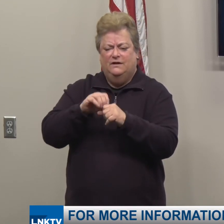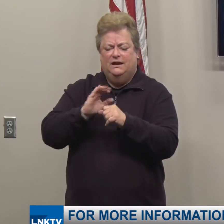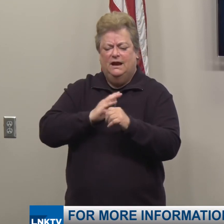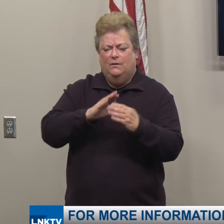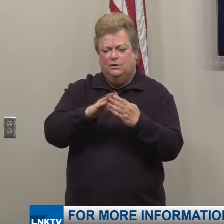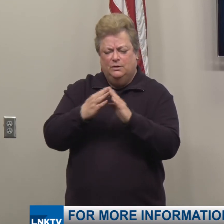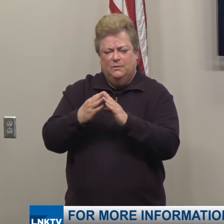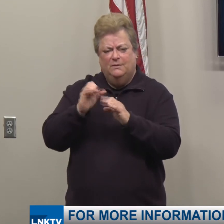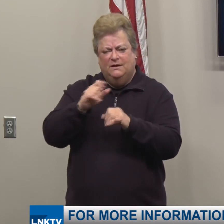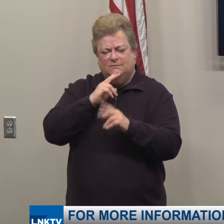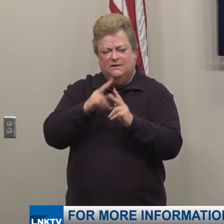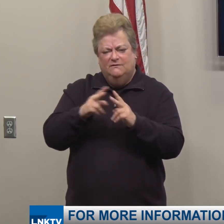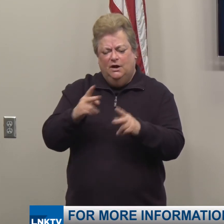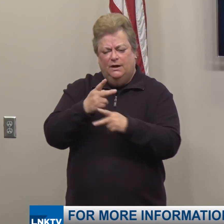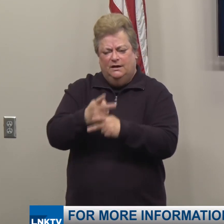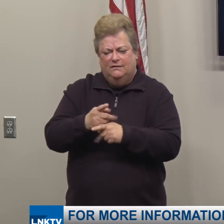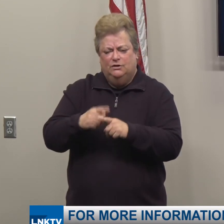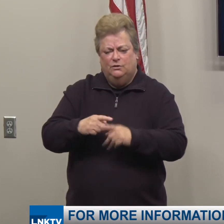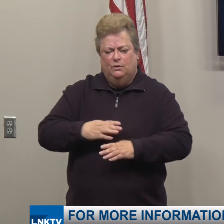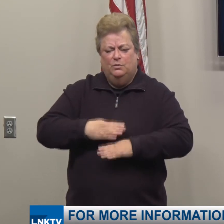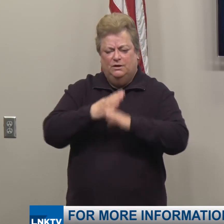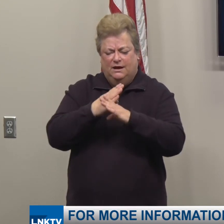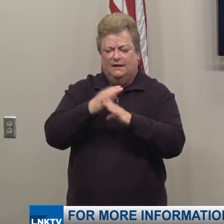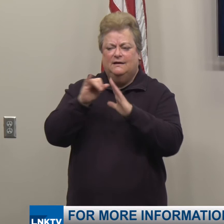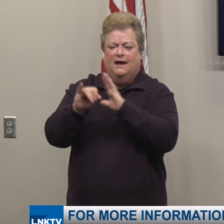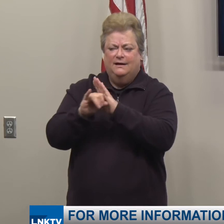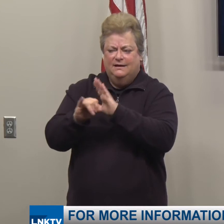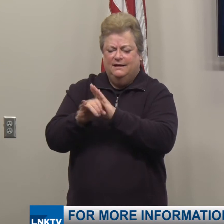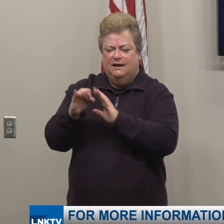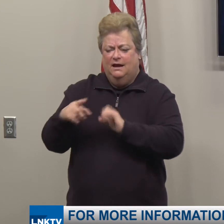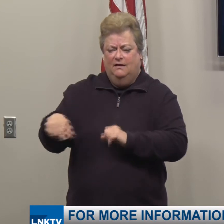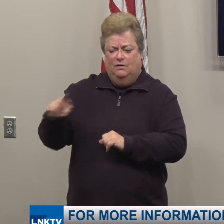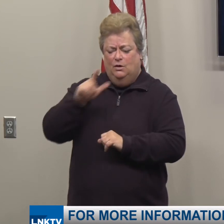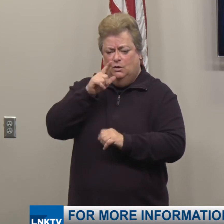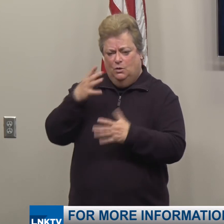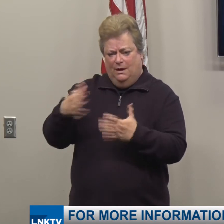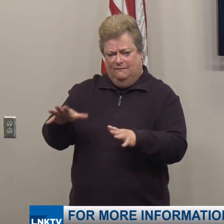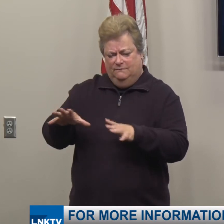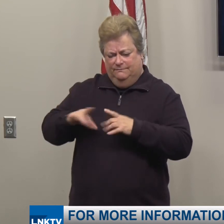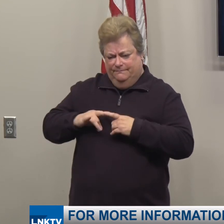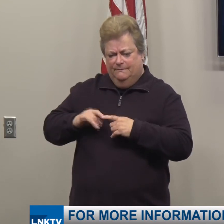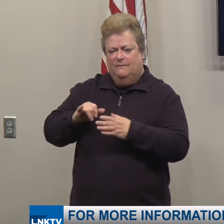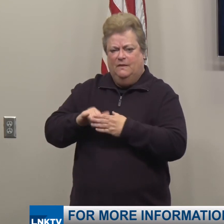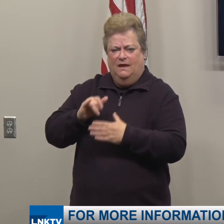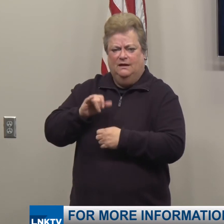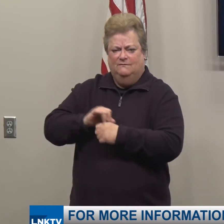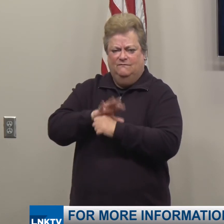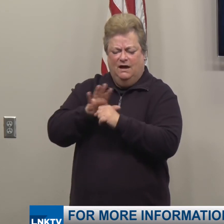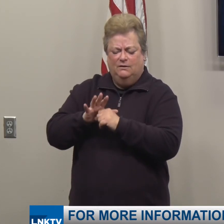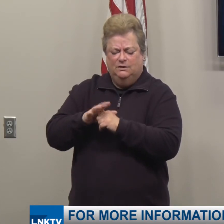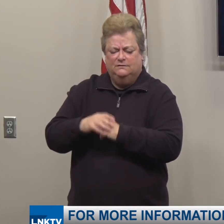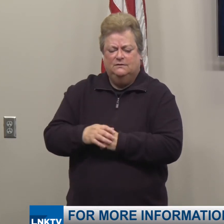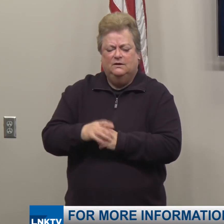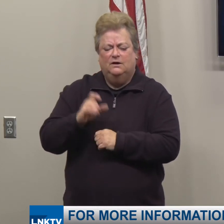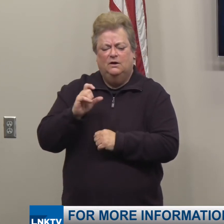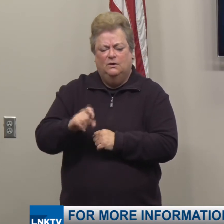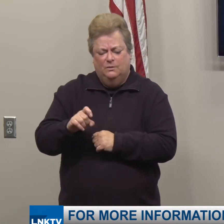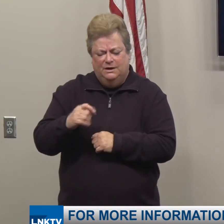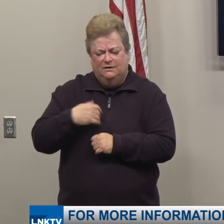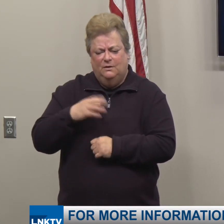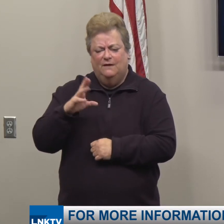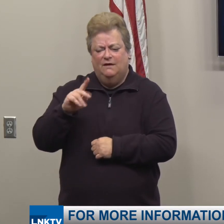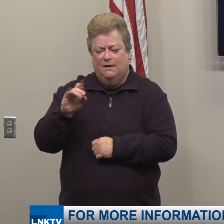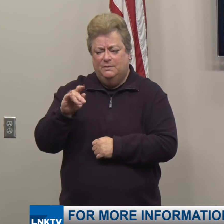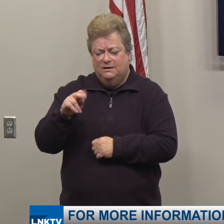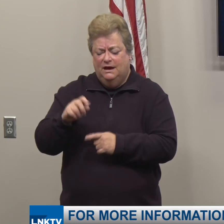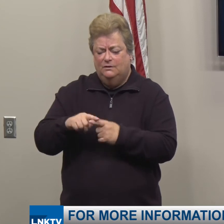we must be very careful to protect the identity of those who have contracted the virus. We need to have enough data to make